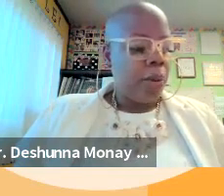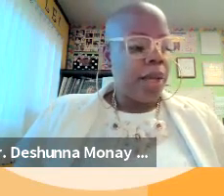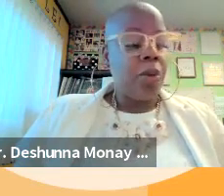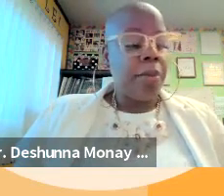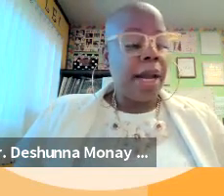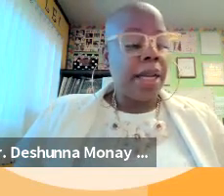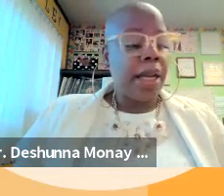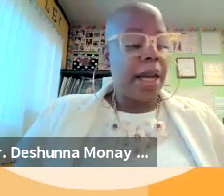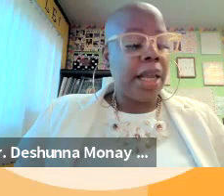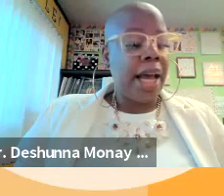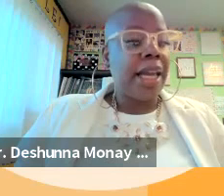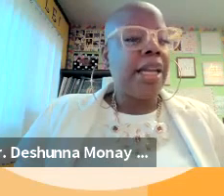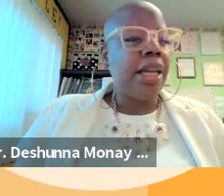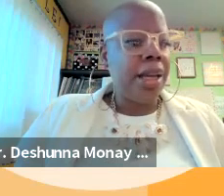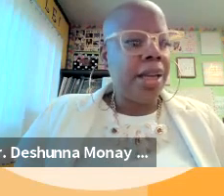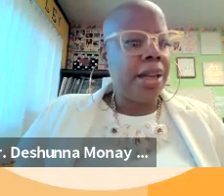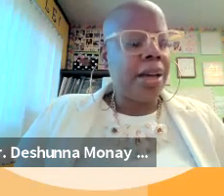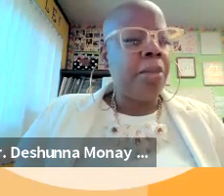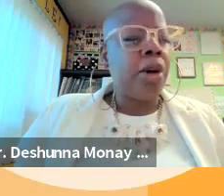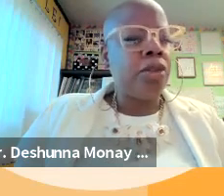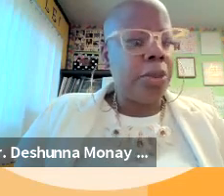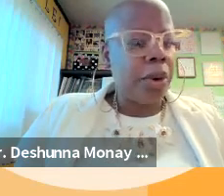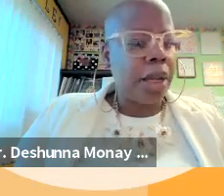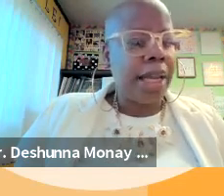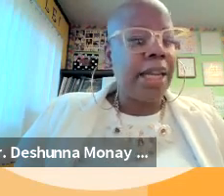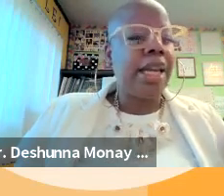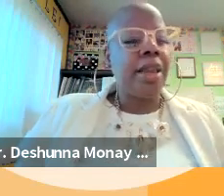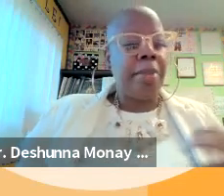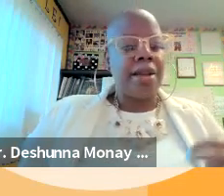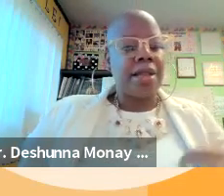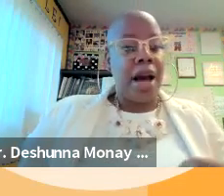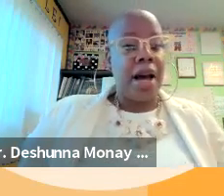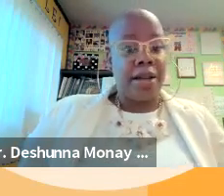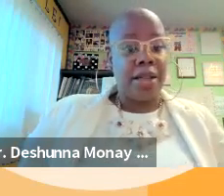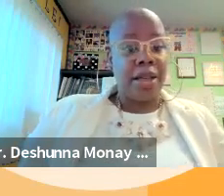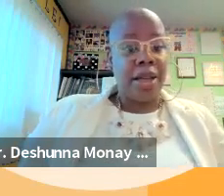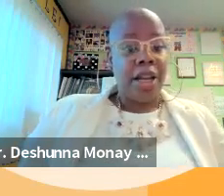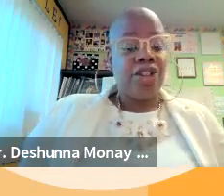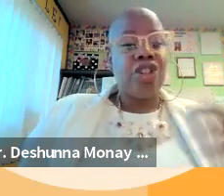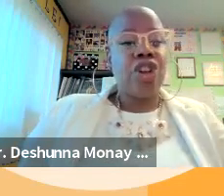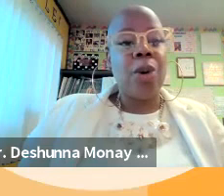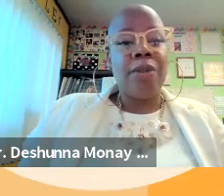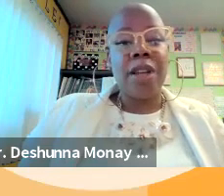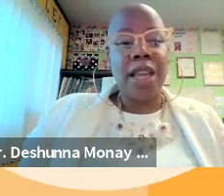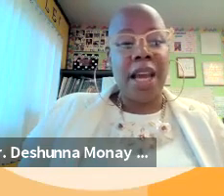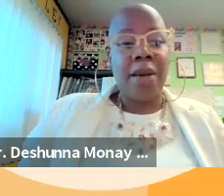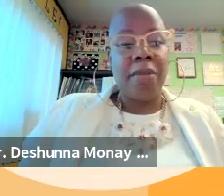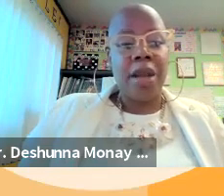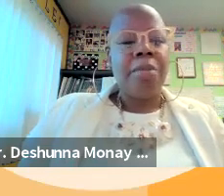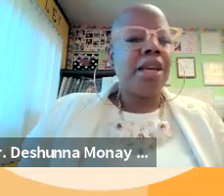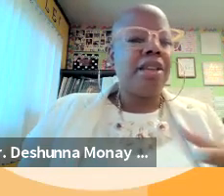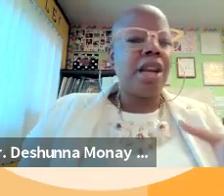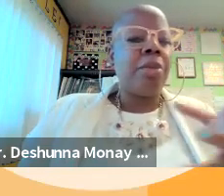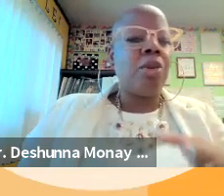so that we can be reminded that they need the most support. They need the best us to show up for